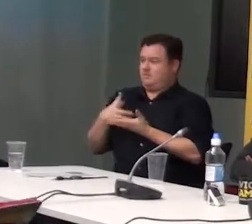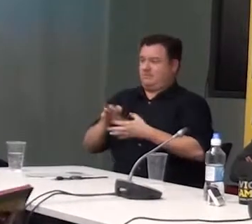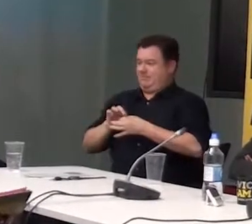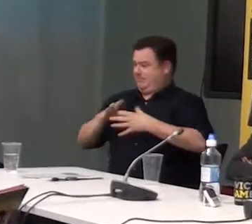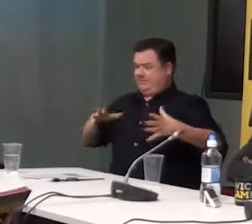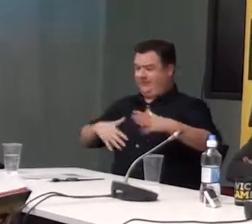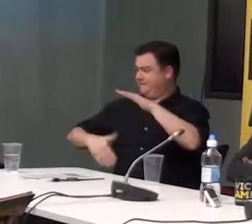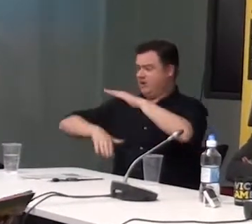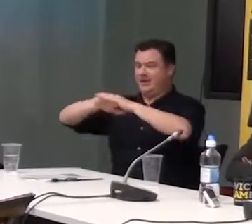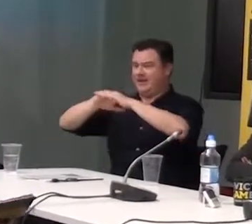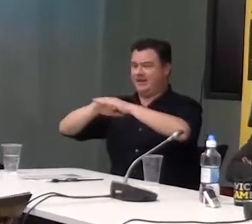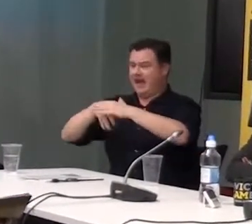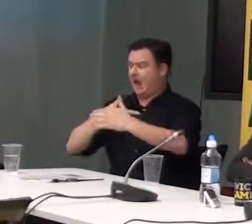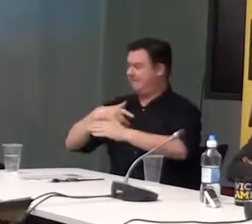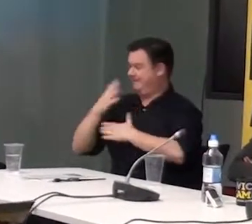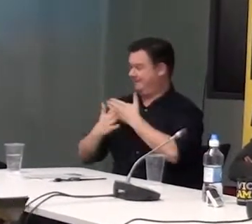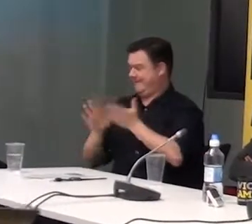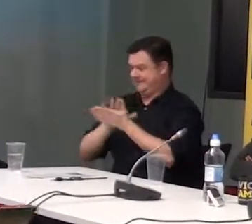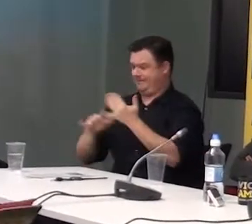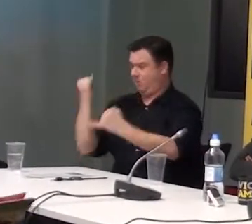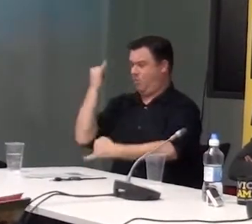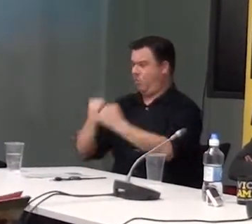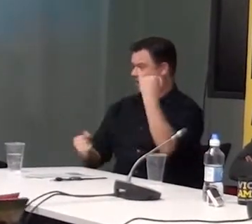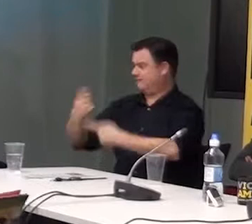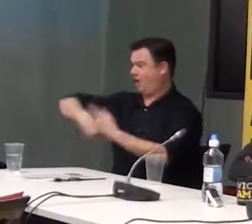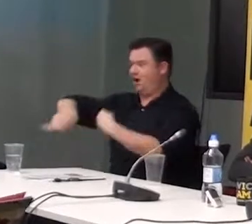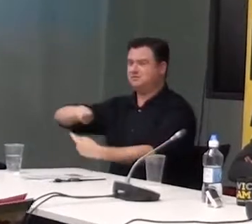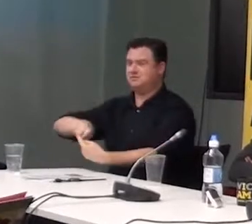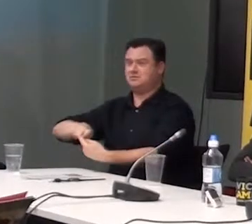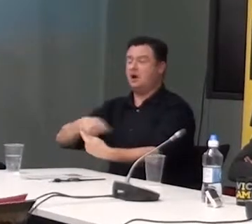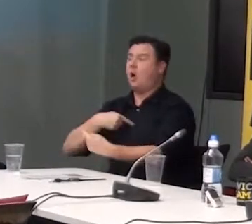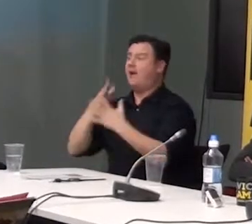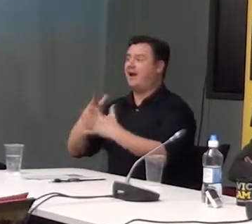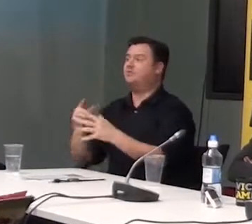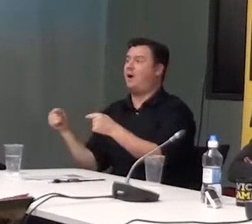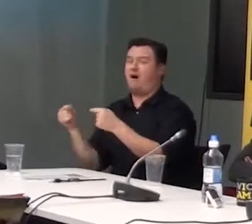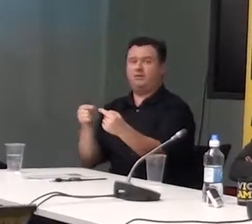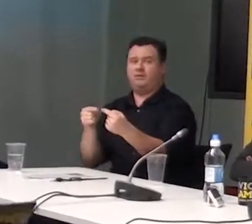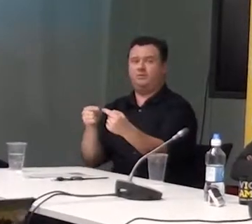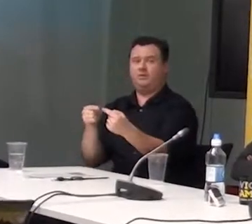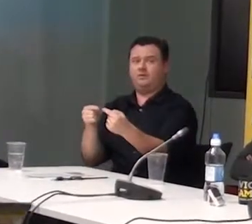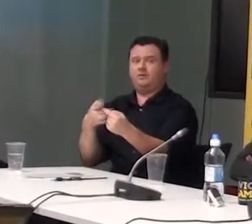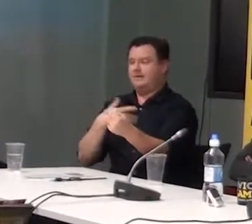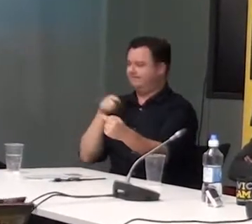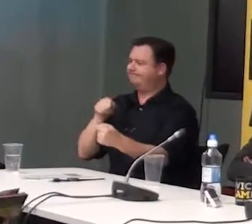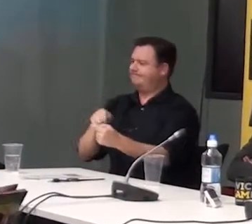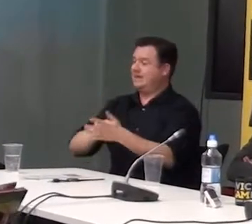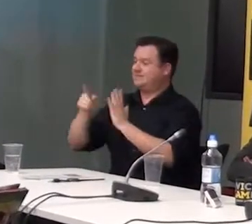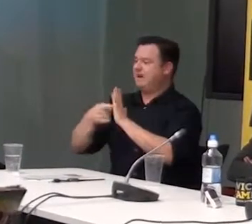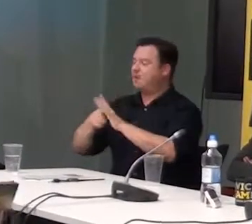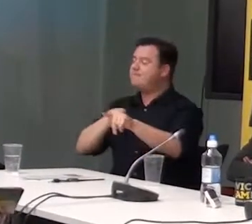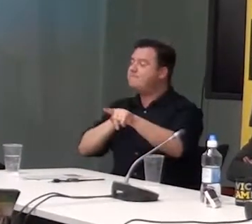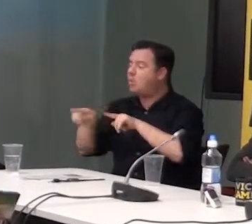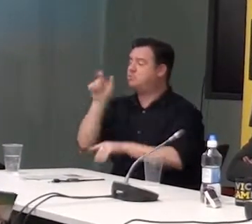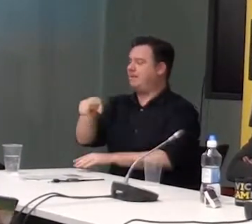And therefore it will be worse for people. And in the end we have to argue that it is about the majority of